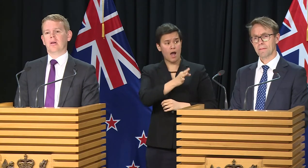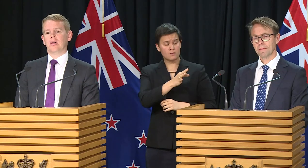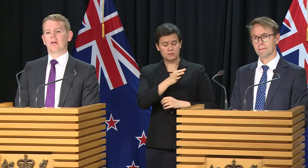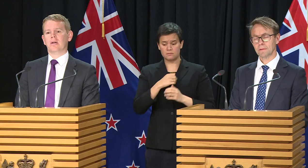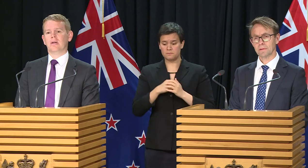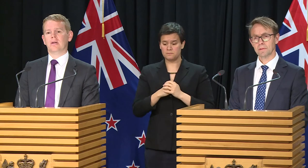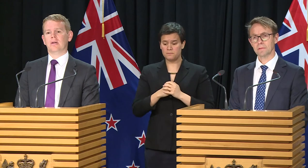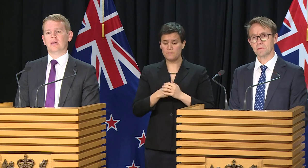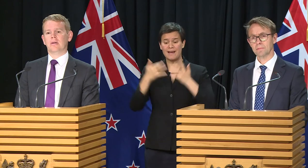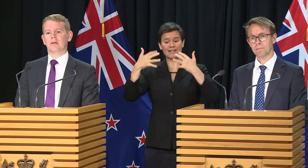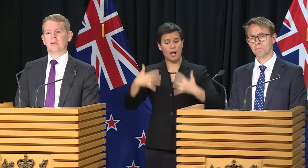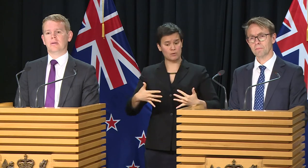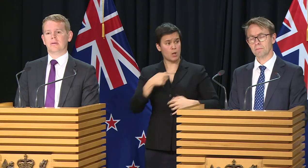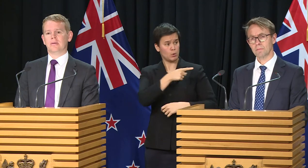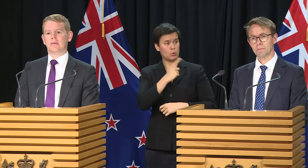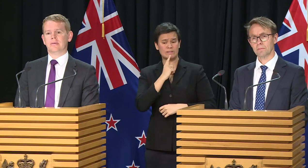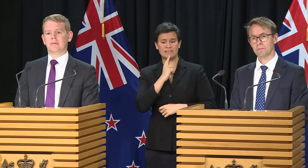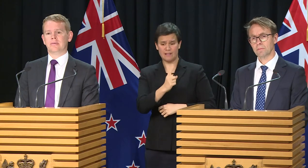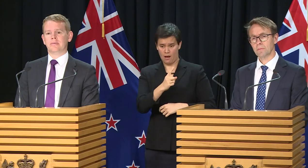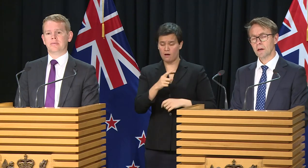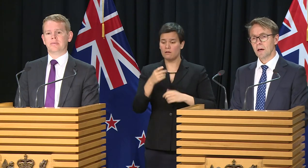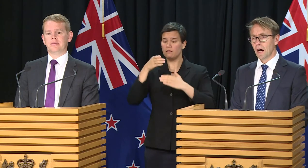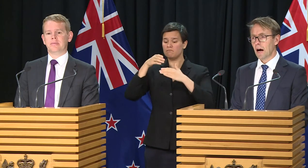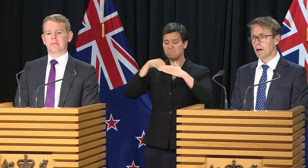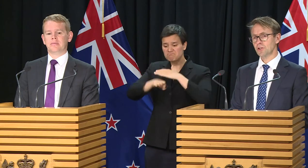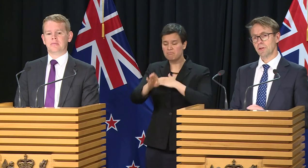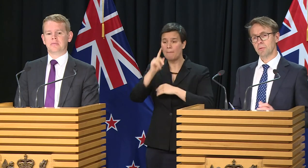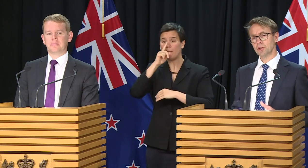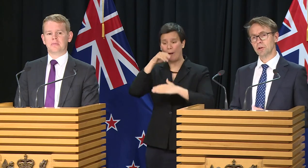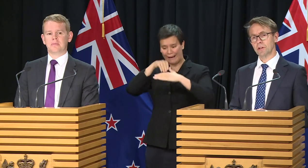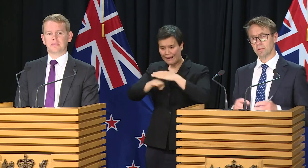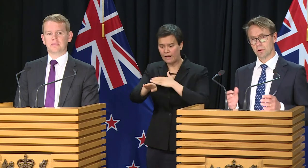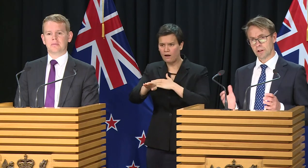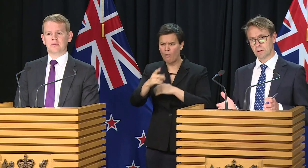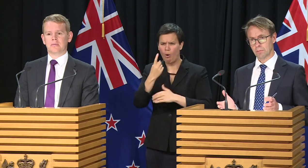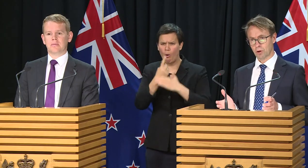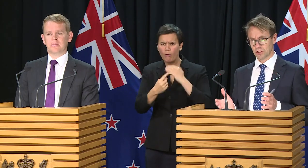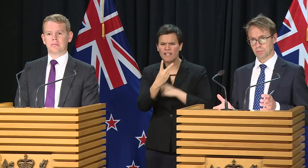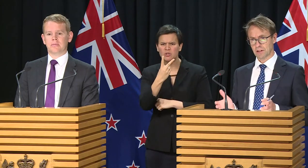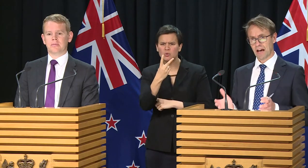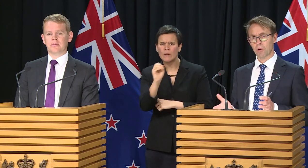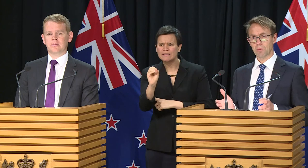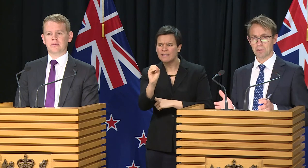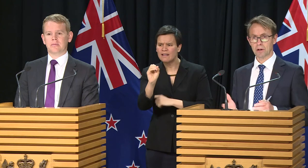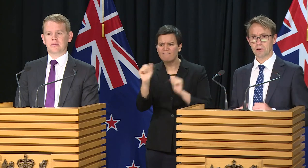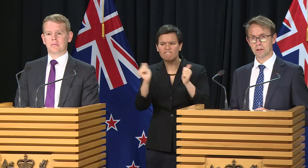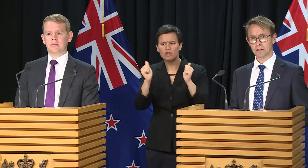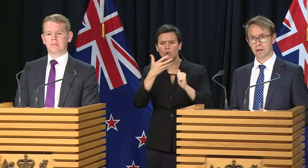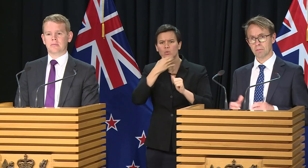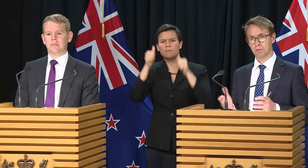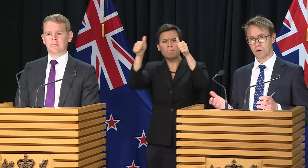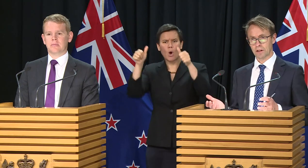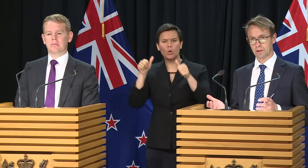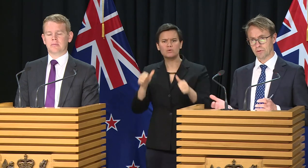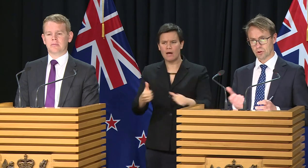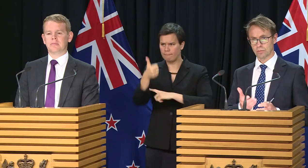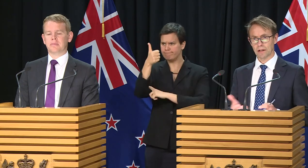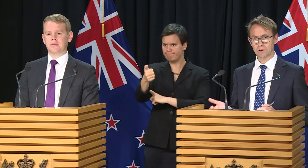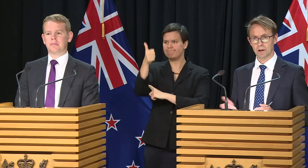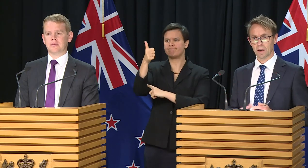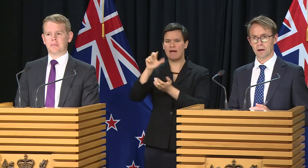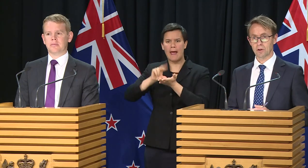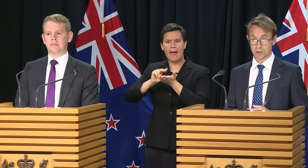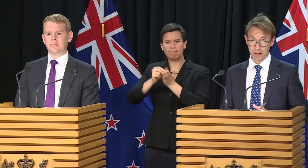people signed into Countdown? It's a very low number. So that was during the approximate hour period that when the